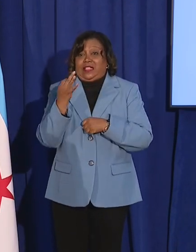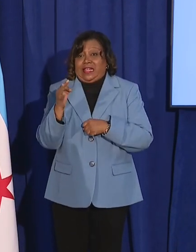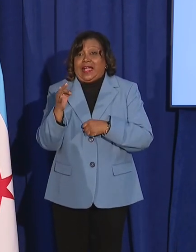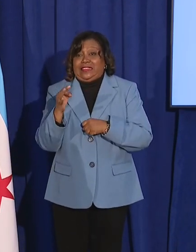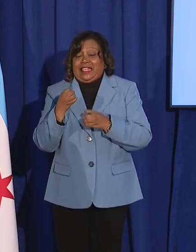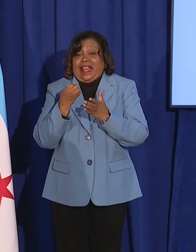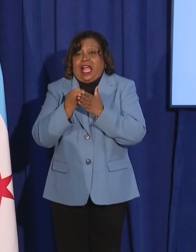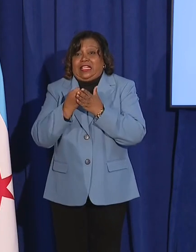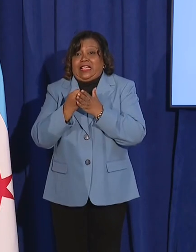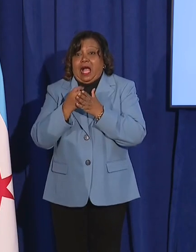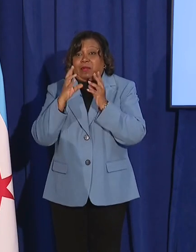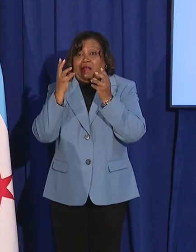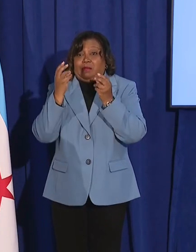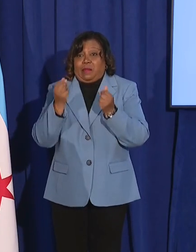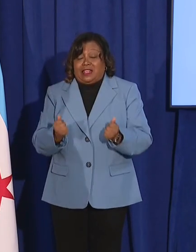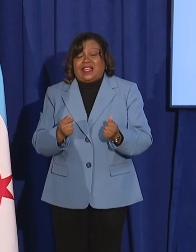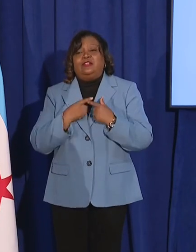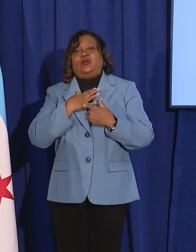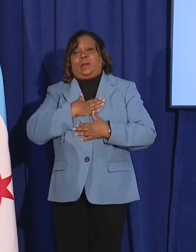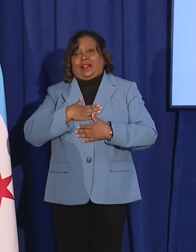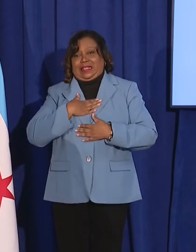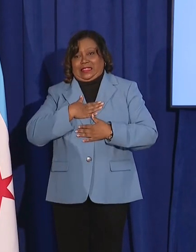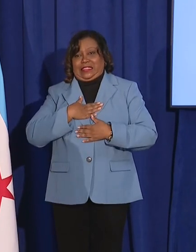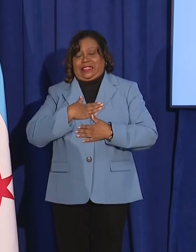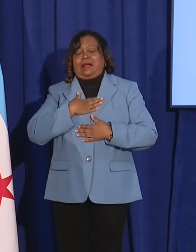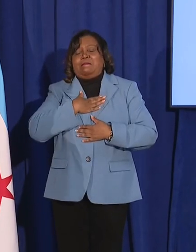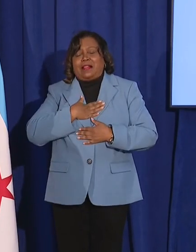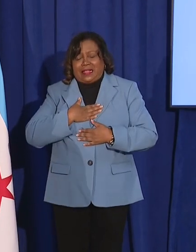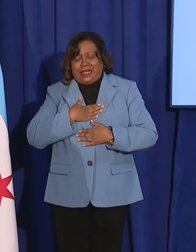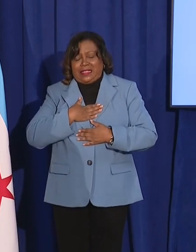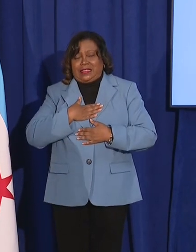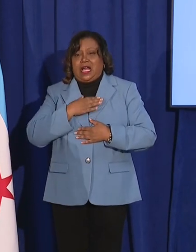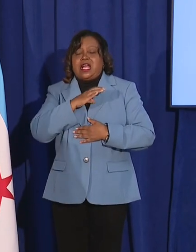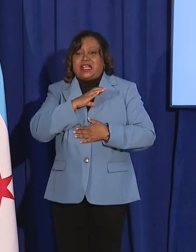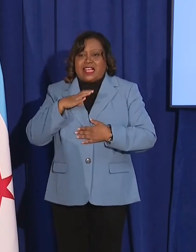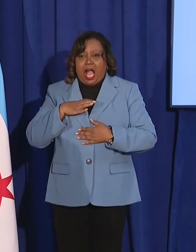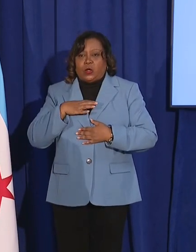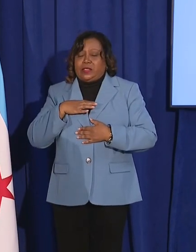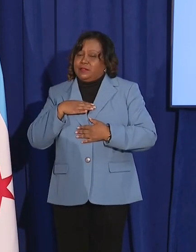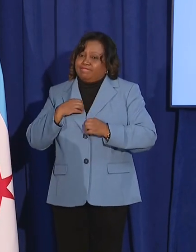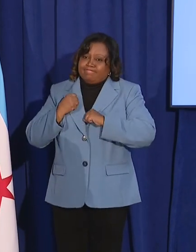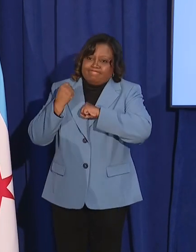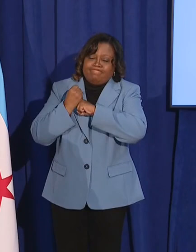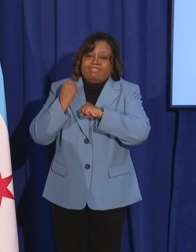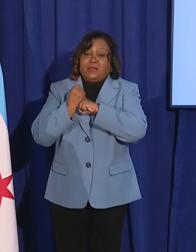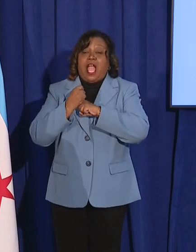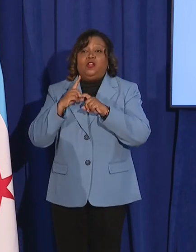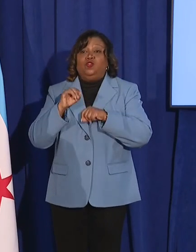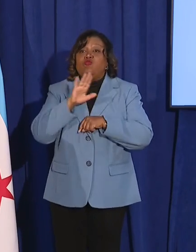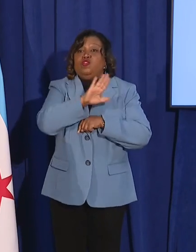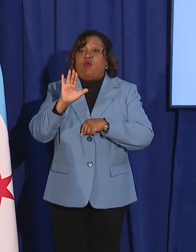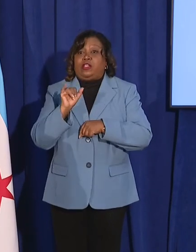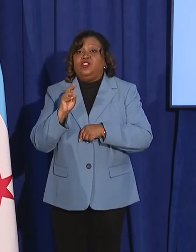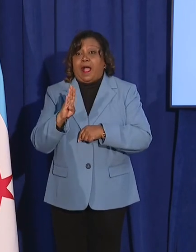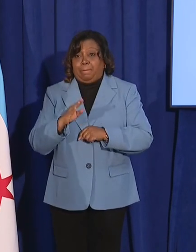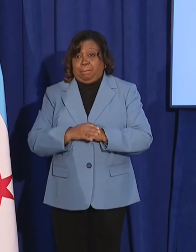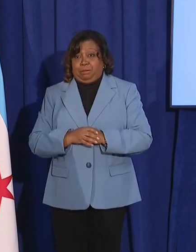COVID-19 economic meltdown. So please, please, Congress, stand up and do your